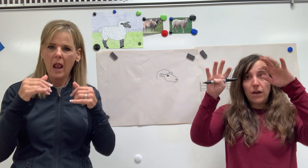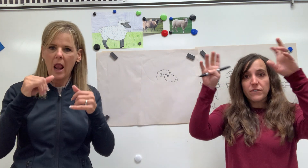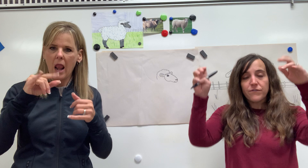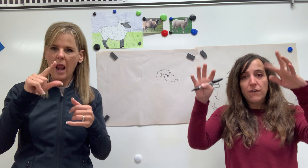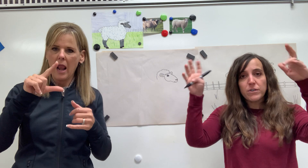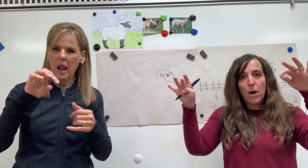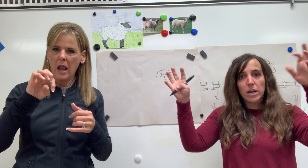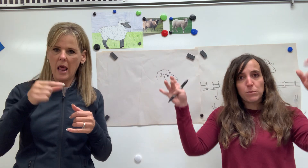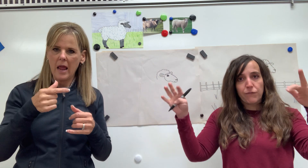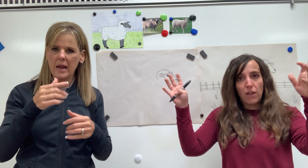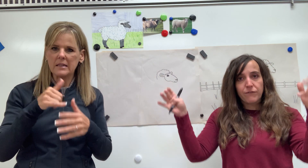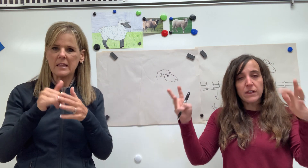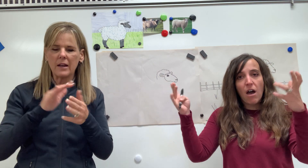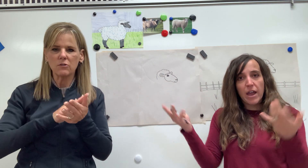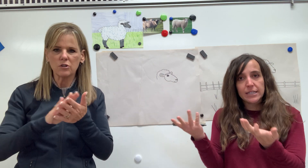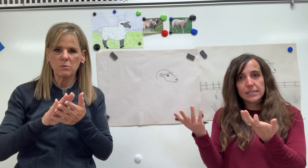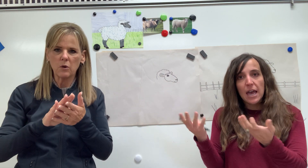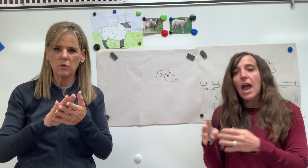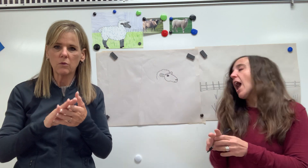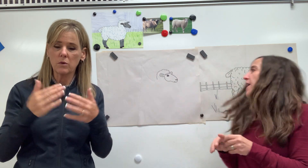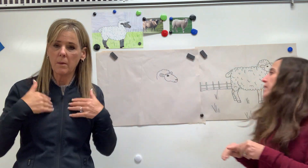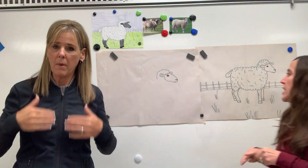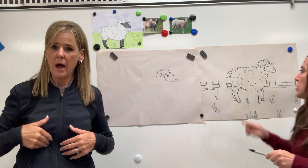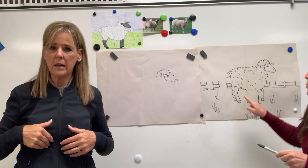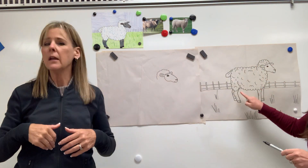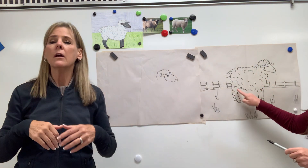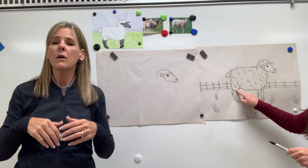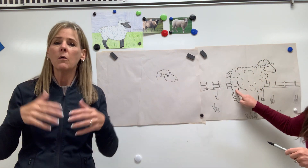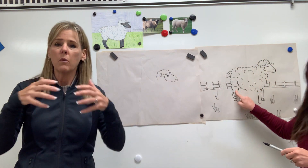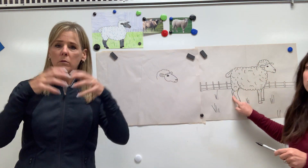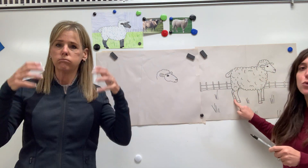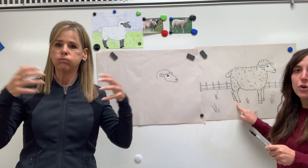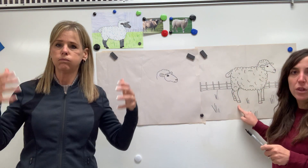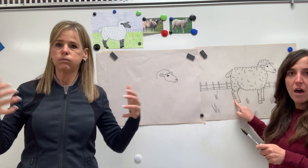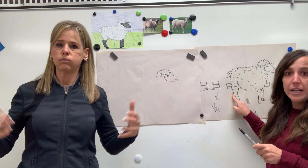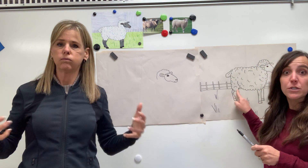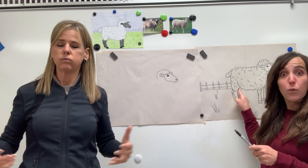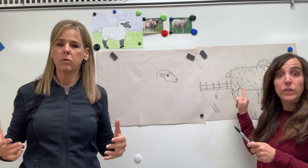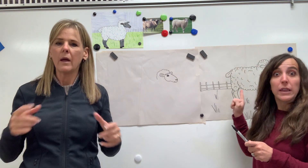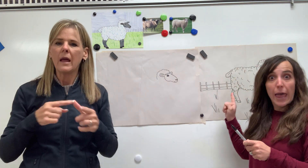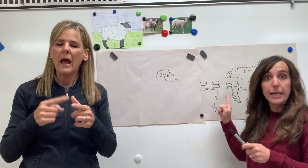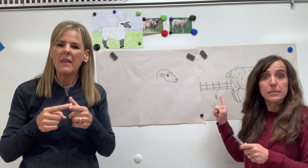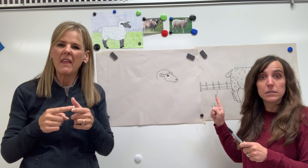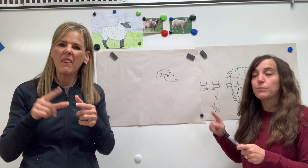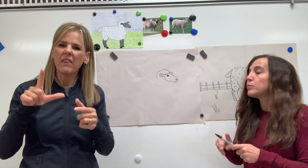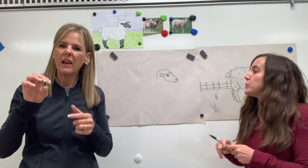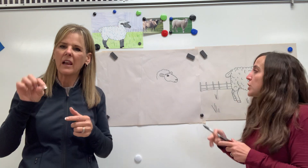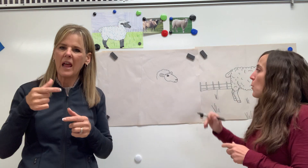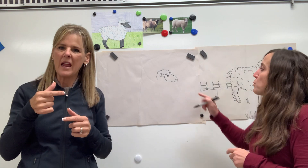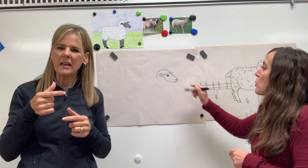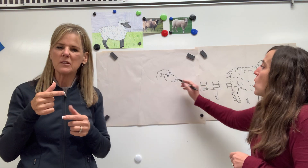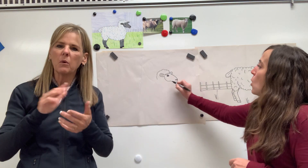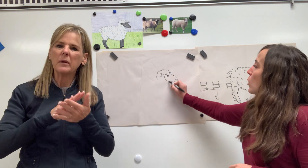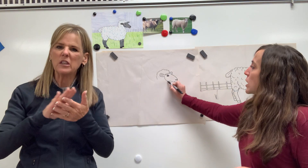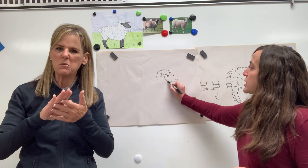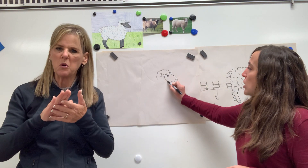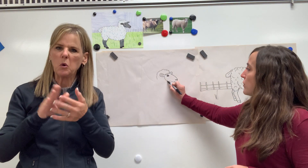fluffy, fluffy body with fluffy lines, and then we'll make smoother lines for the legs. So we're gonna start from